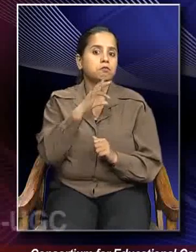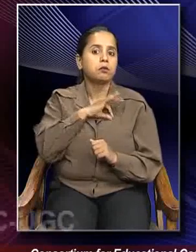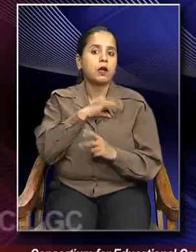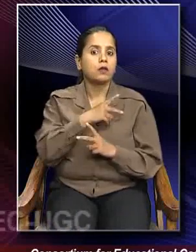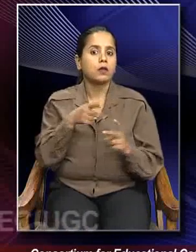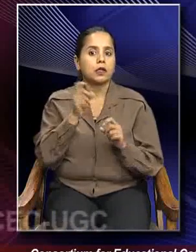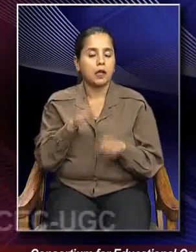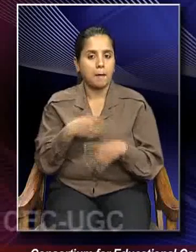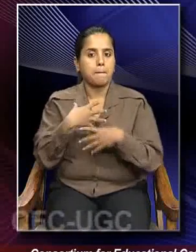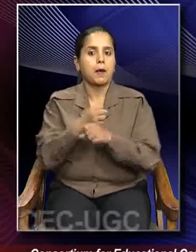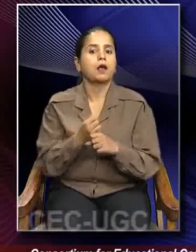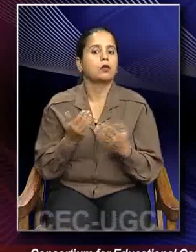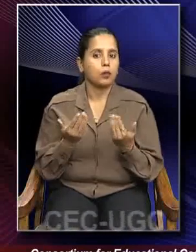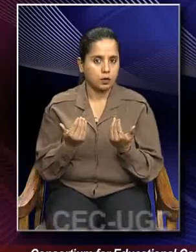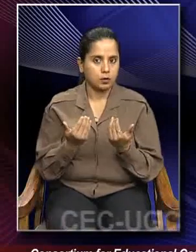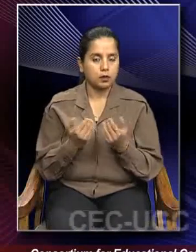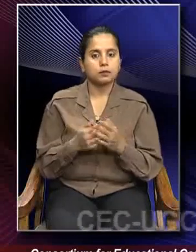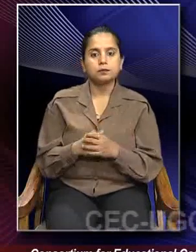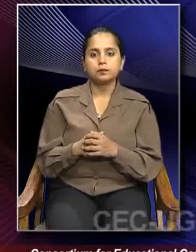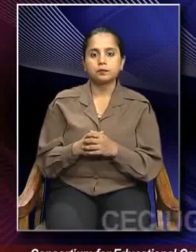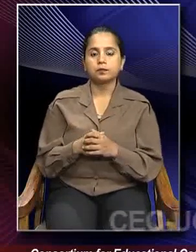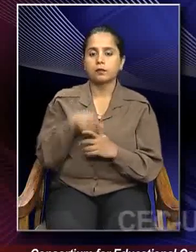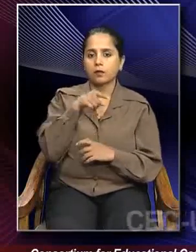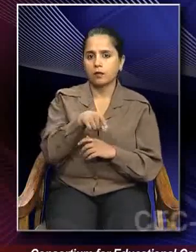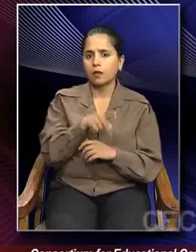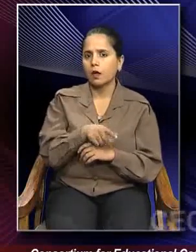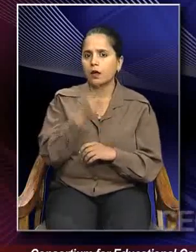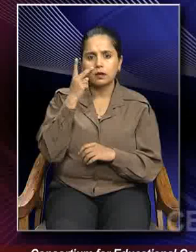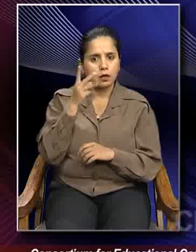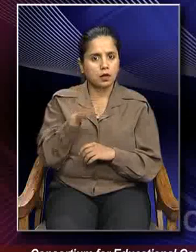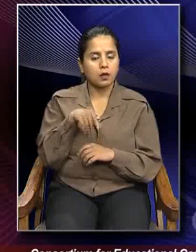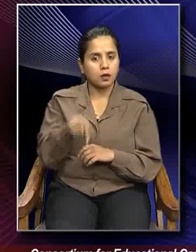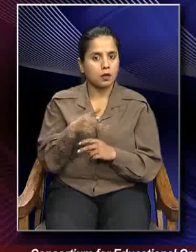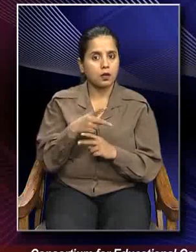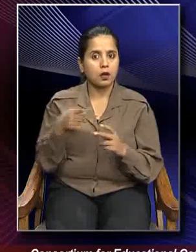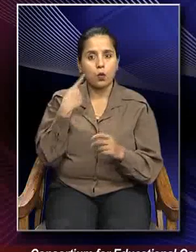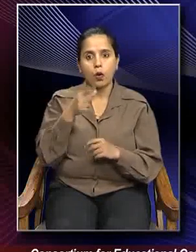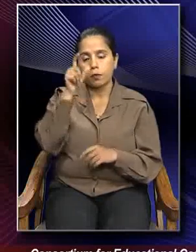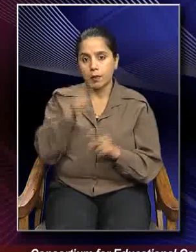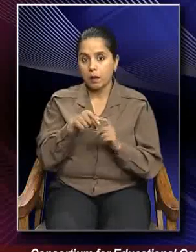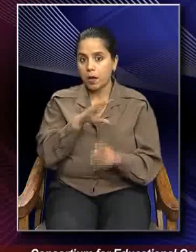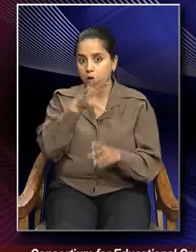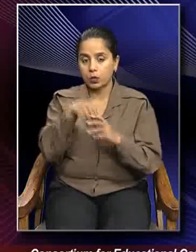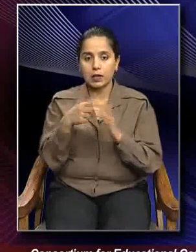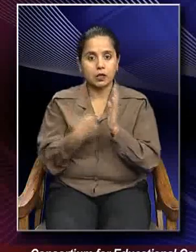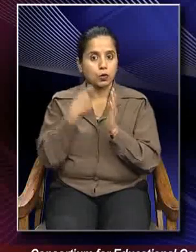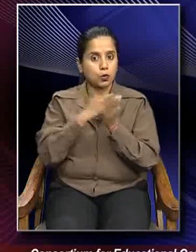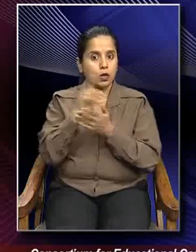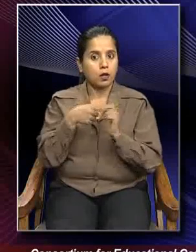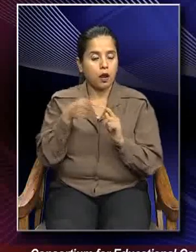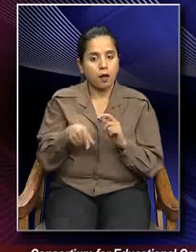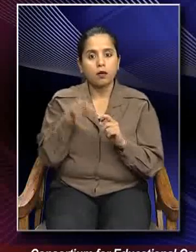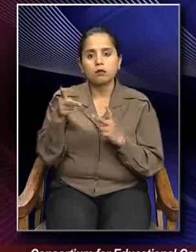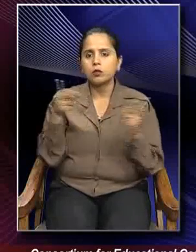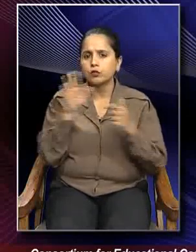be produced. So it is held that the rituals performed here generates in